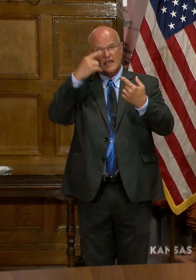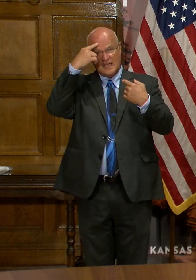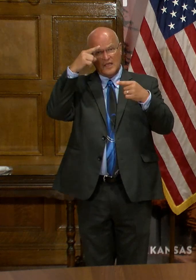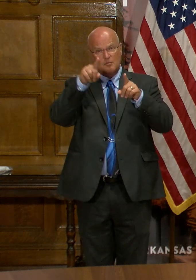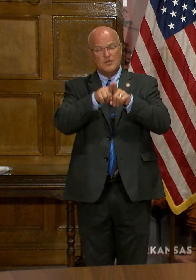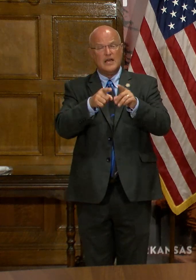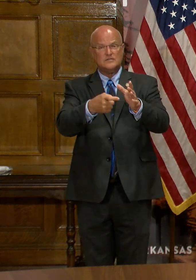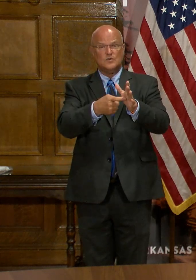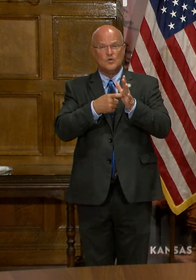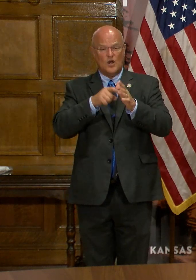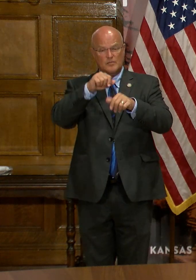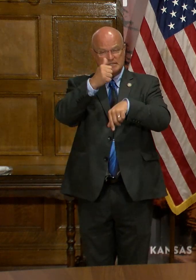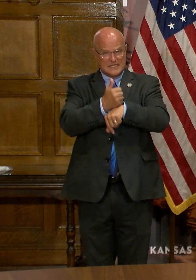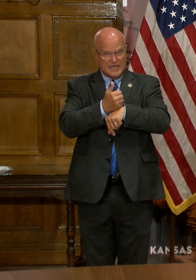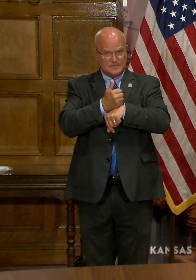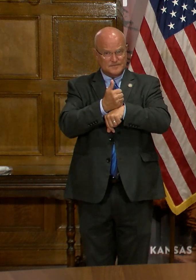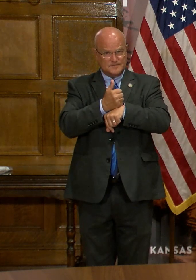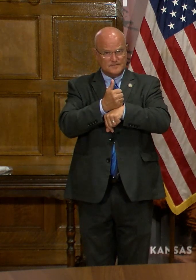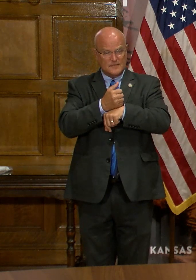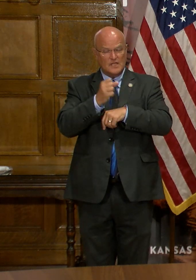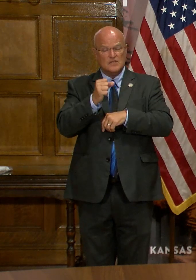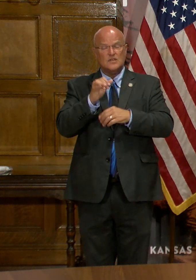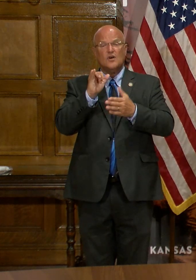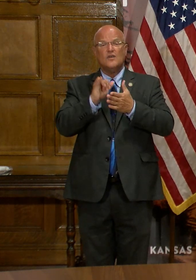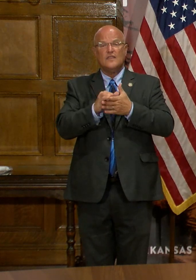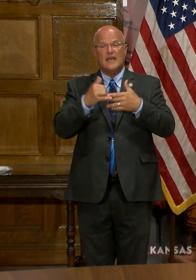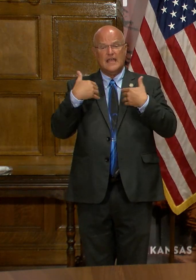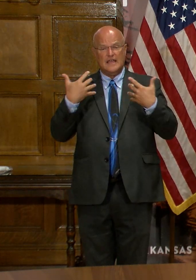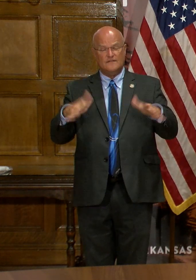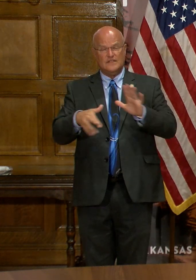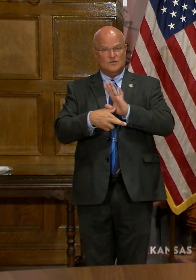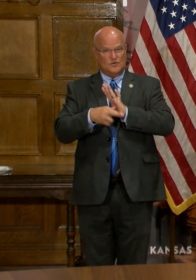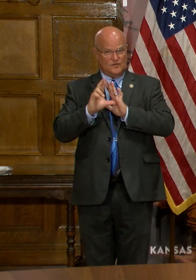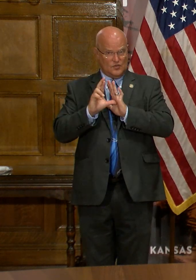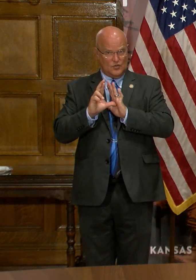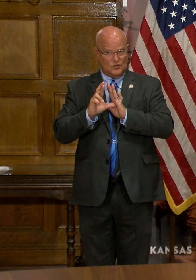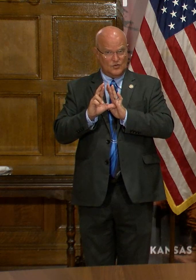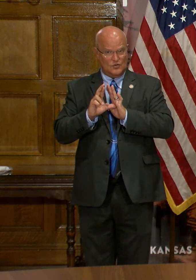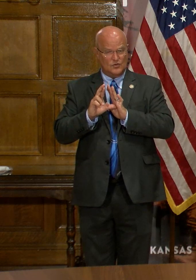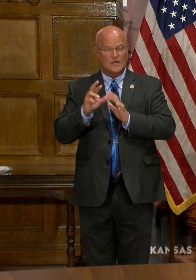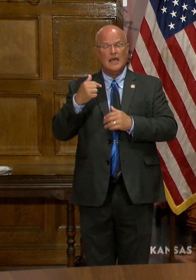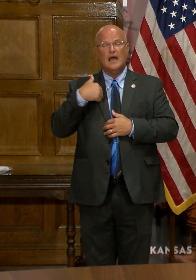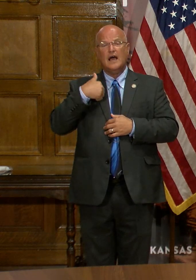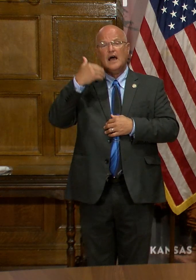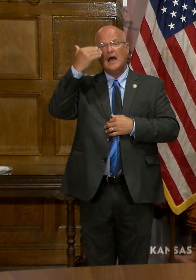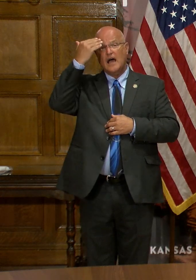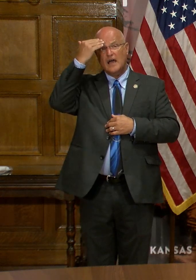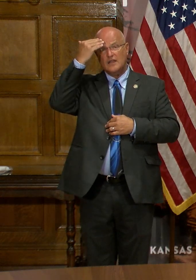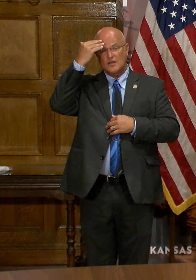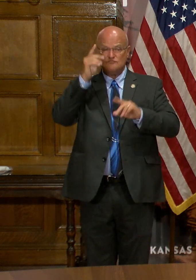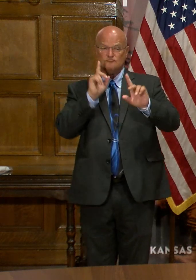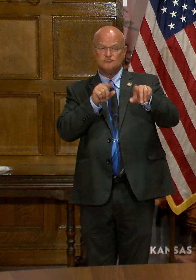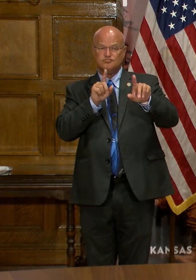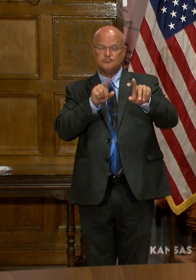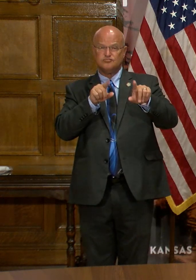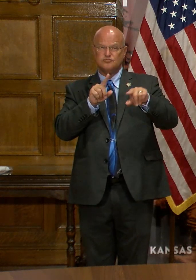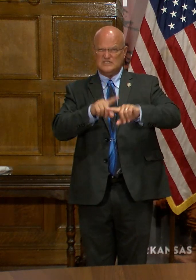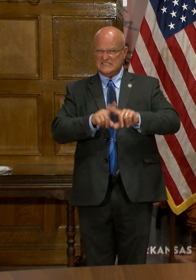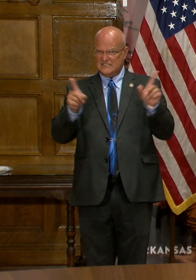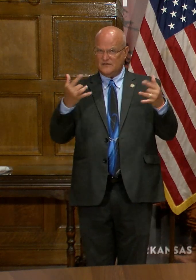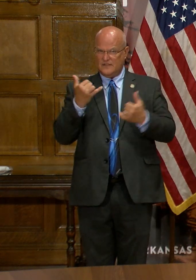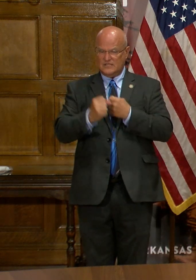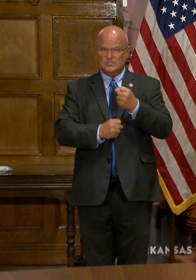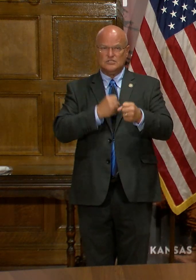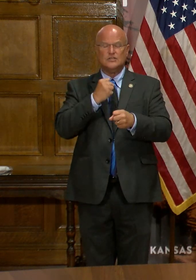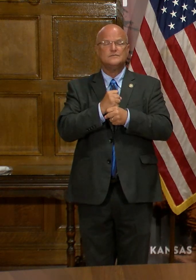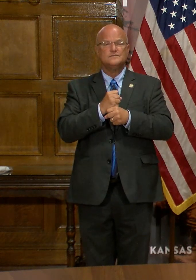compliance requirements in there. And so that has been reviewed. I know that the attendance will be different this